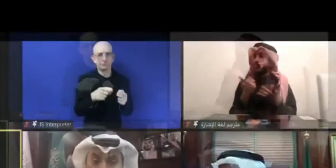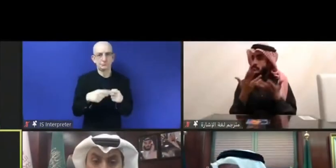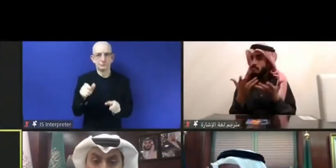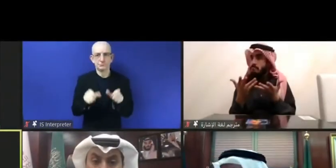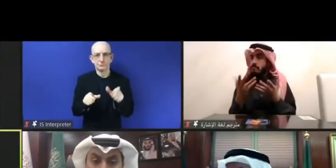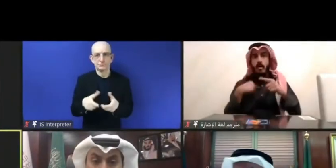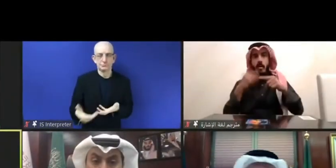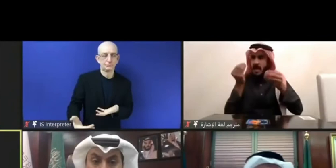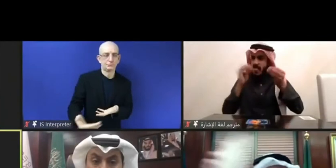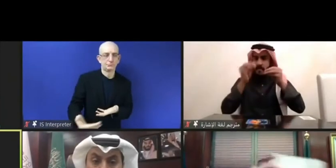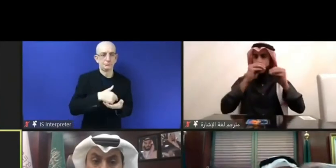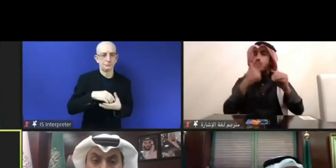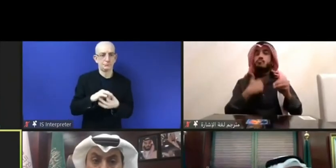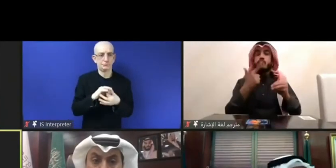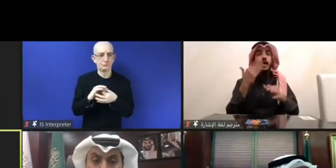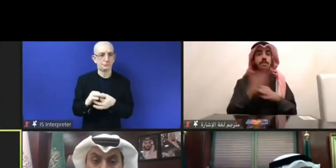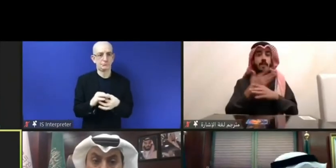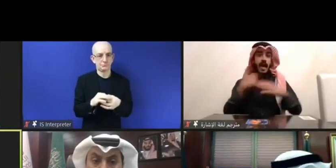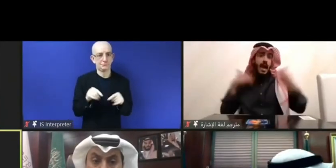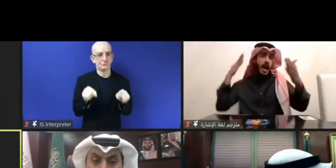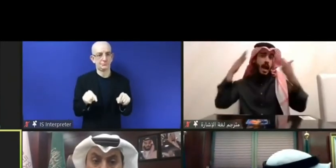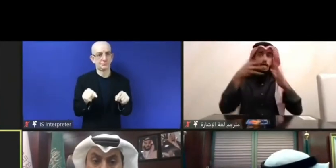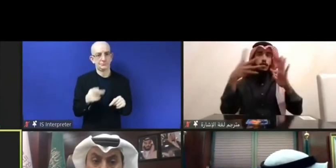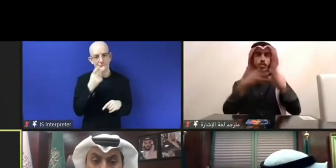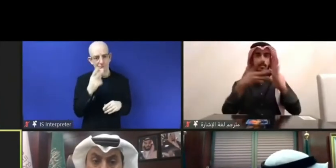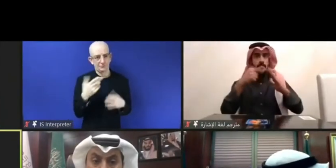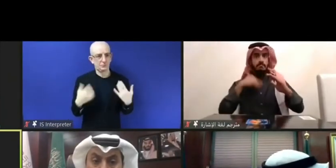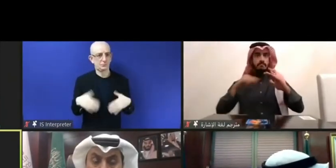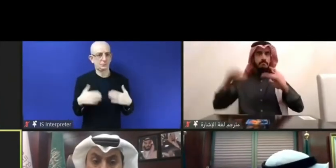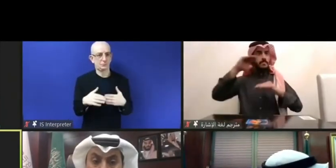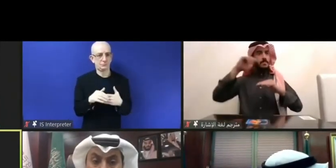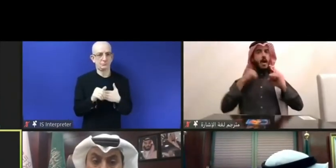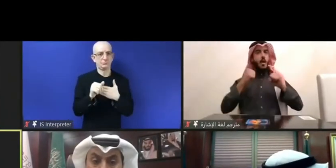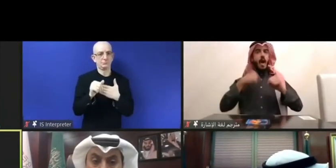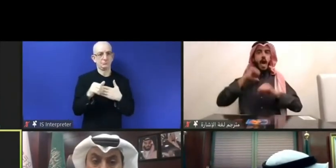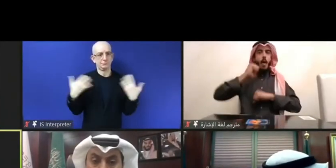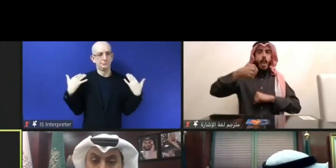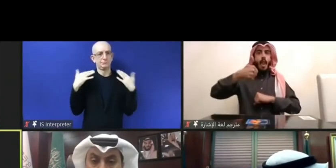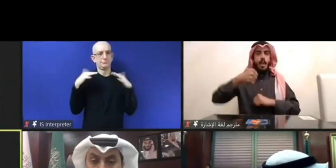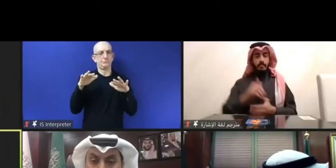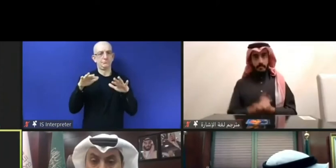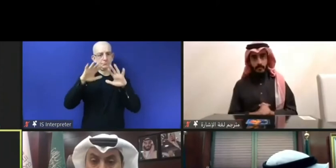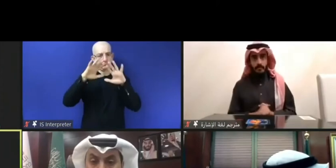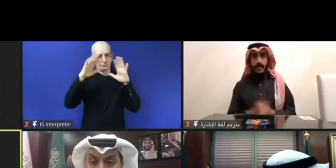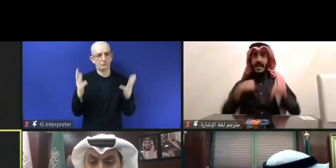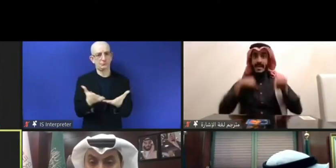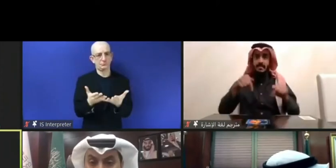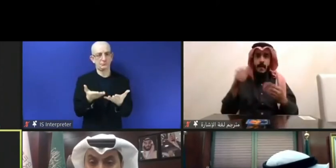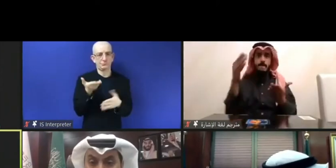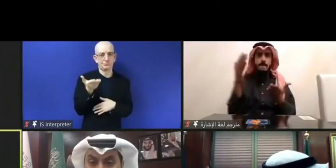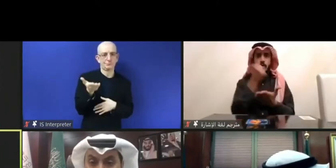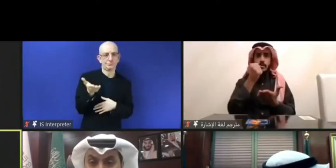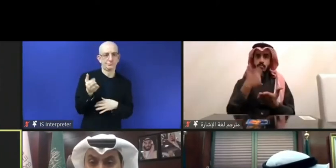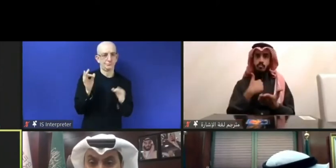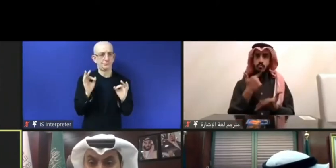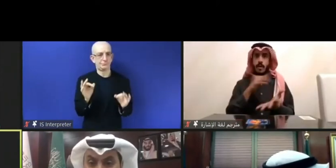universities in this field. I want to actually take this opportunity maybe to talk about some